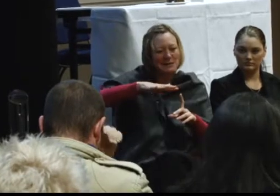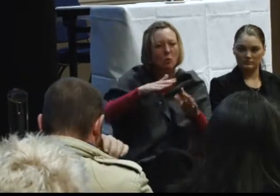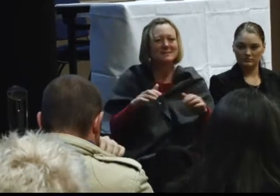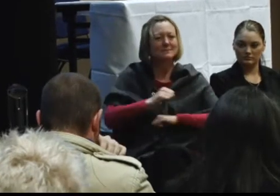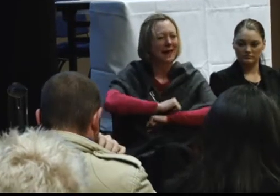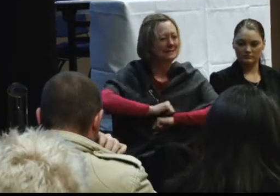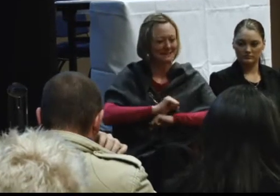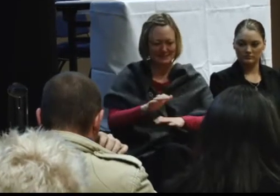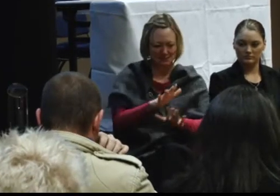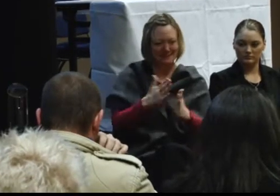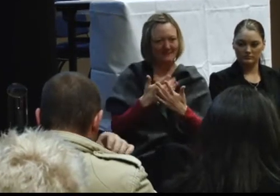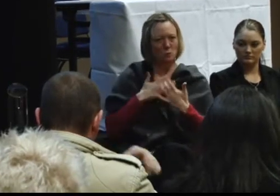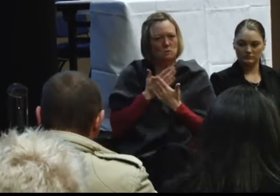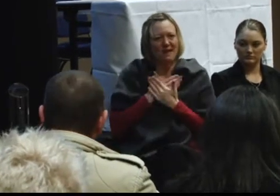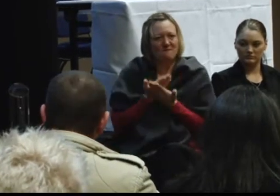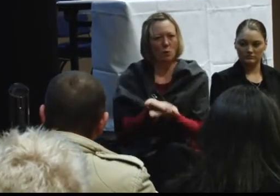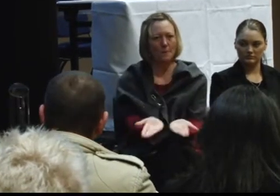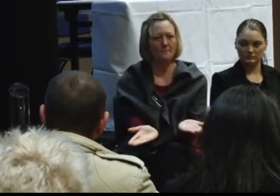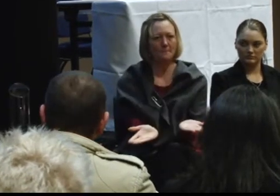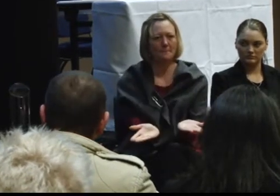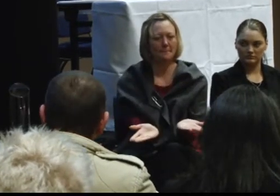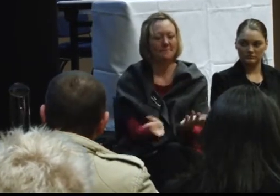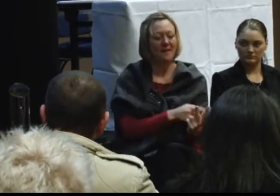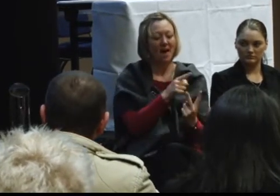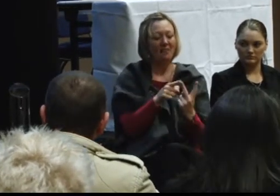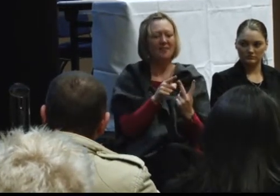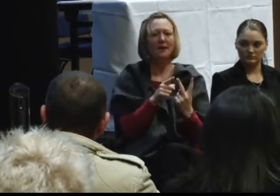safe for them. The other thing we did was we talked about